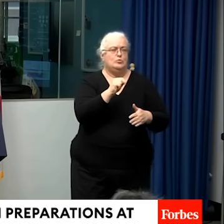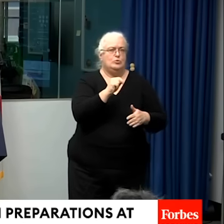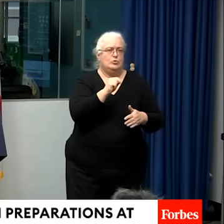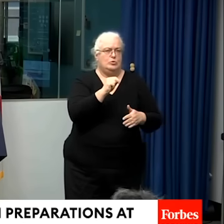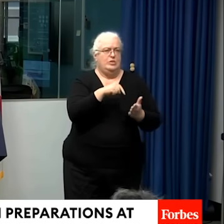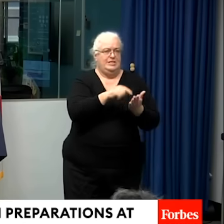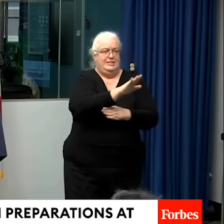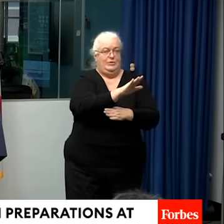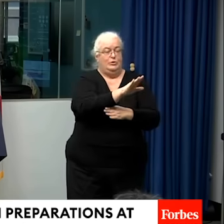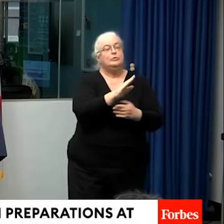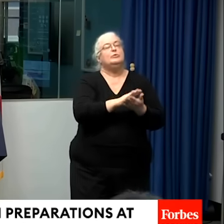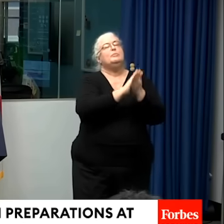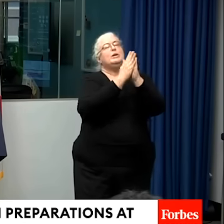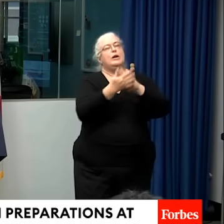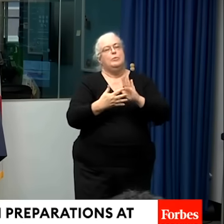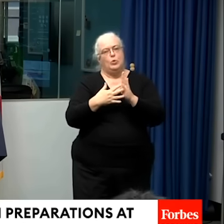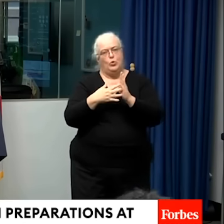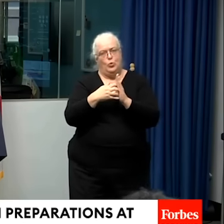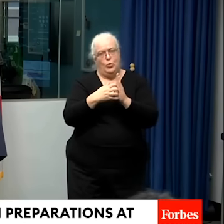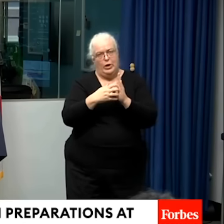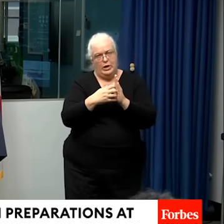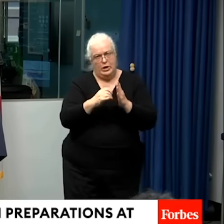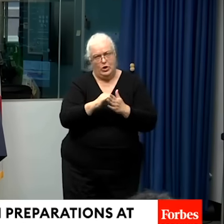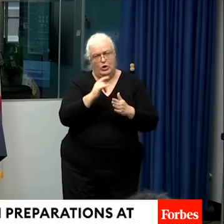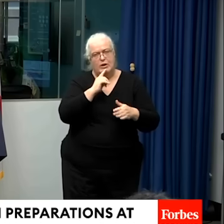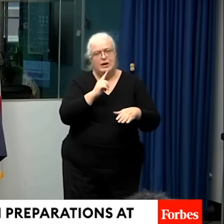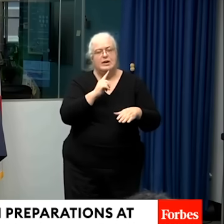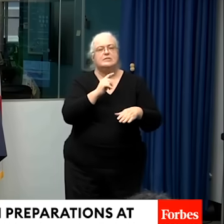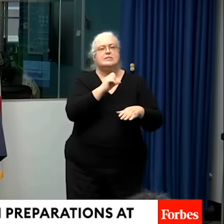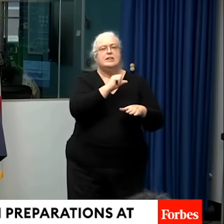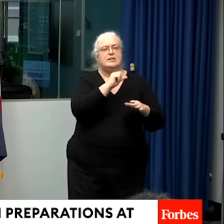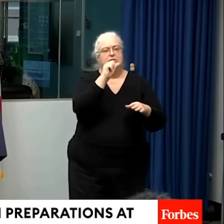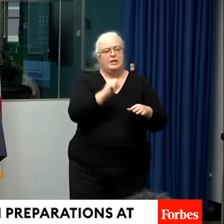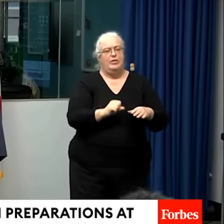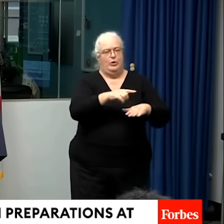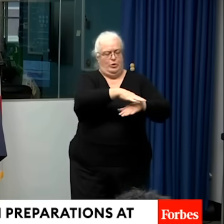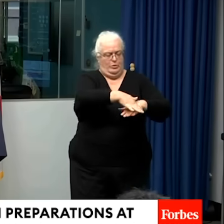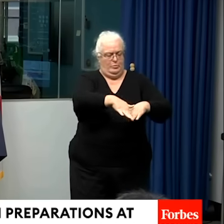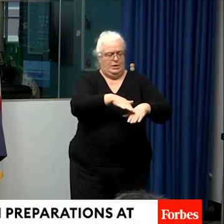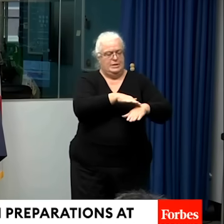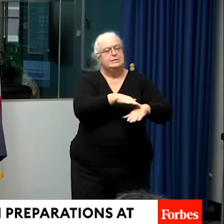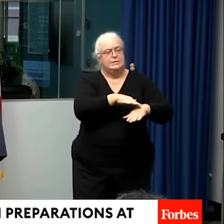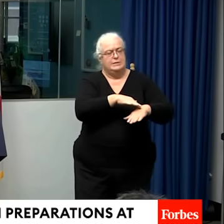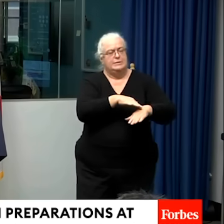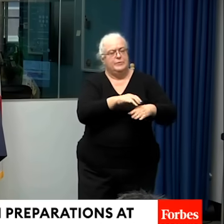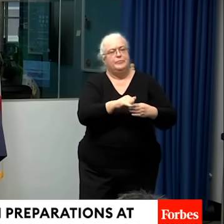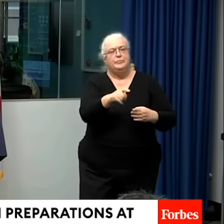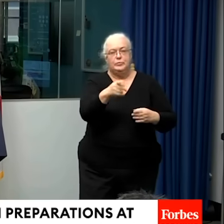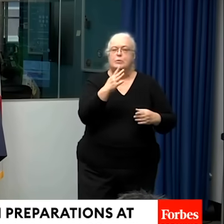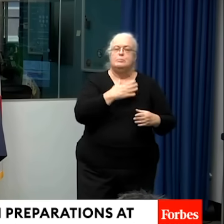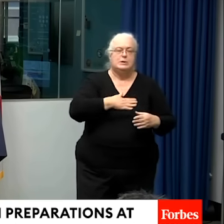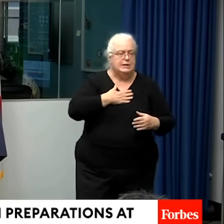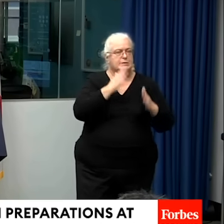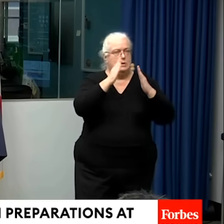just before becoming slightly weaker over the southern peninsula as we go through the night hours. I remind residents to heed all warnings from local